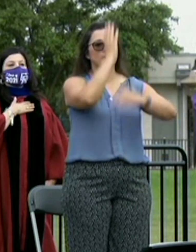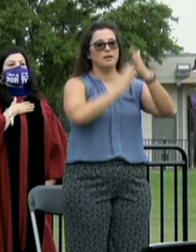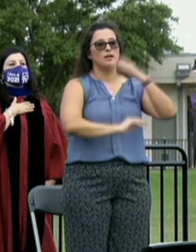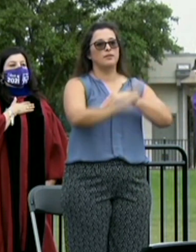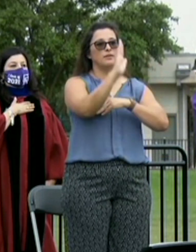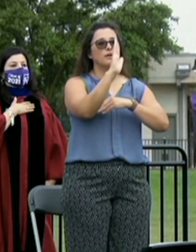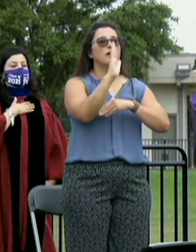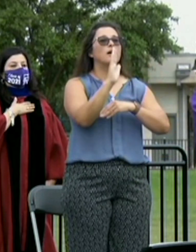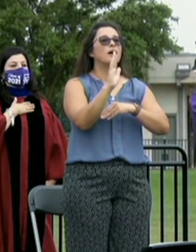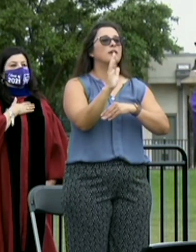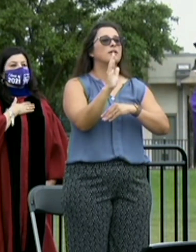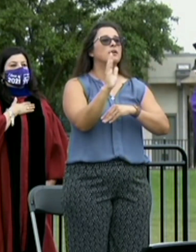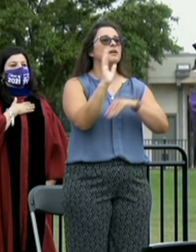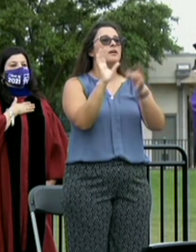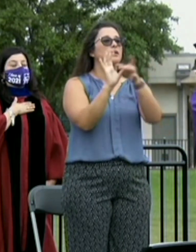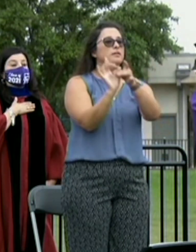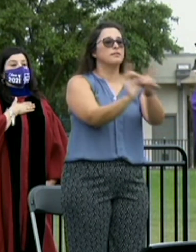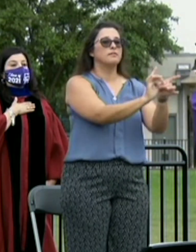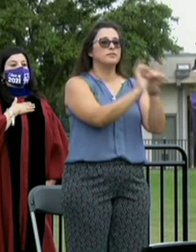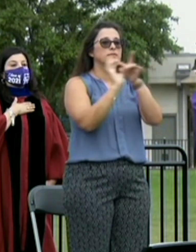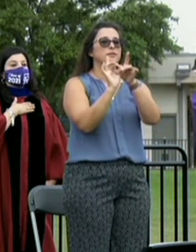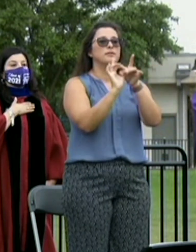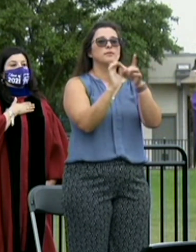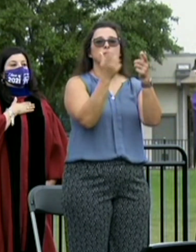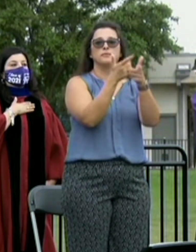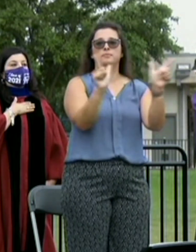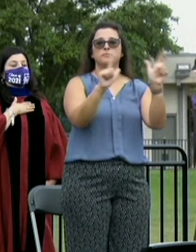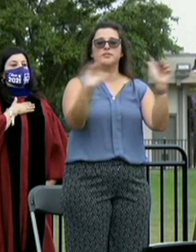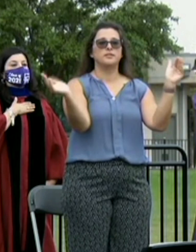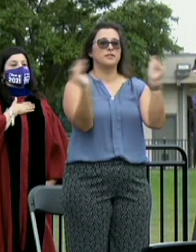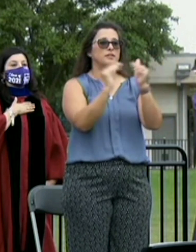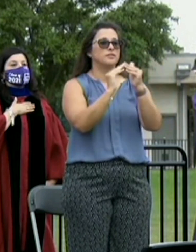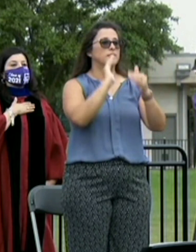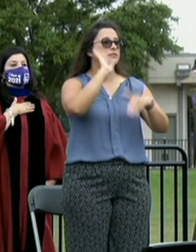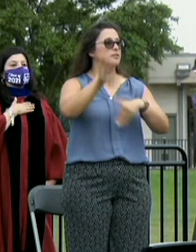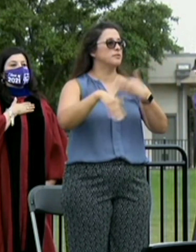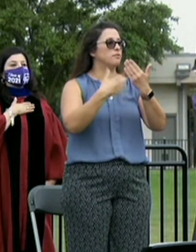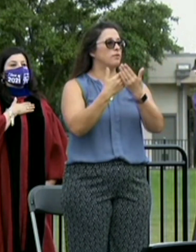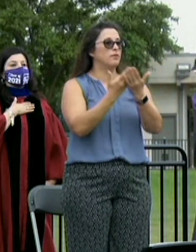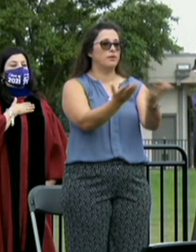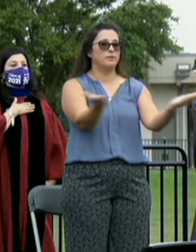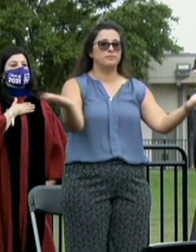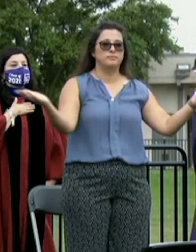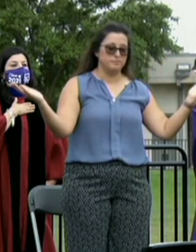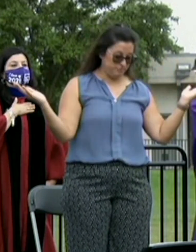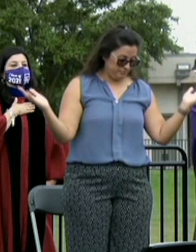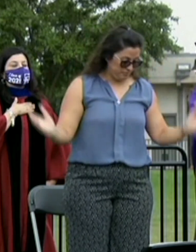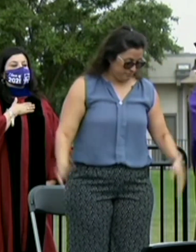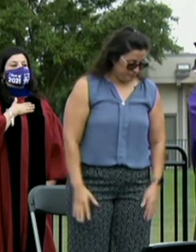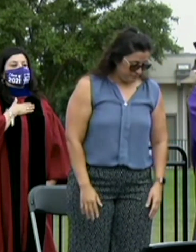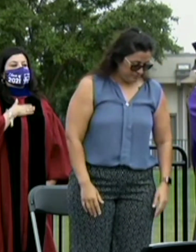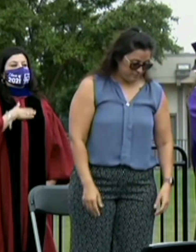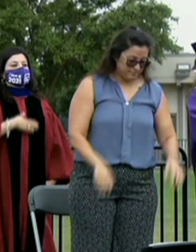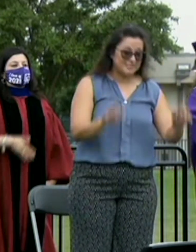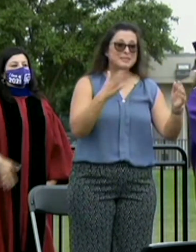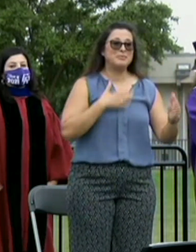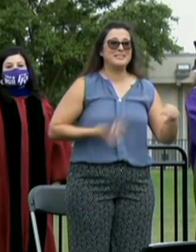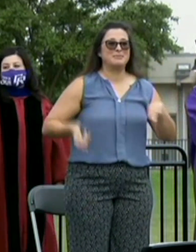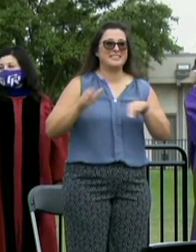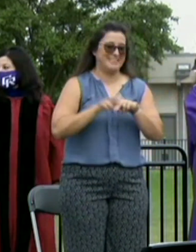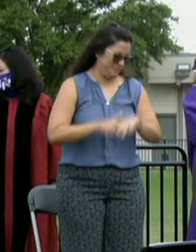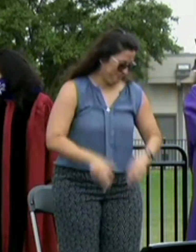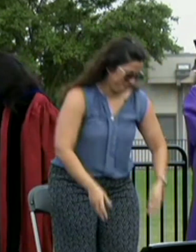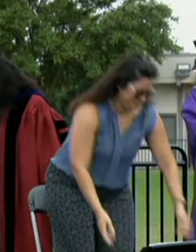nation, under God, indivisible, with liberty and justice for all. Please be